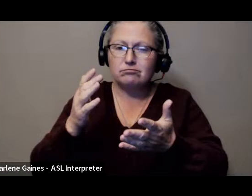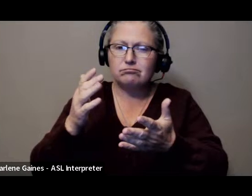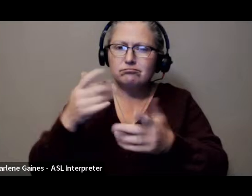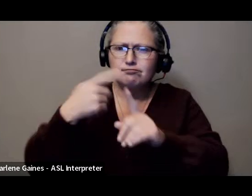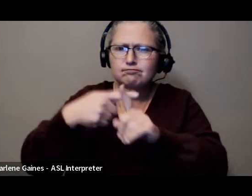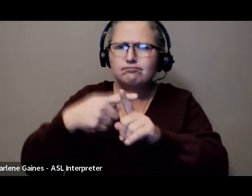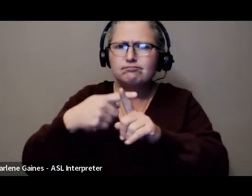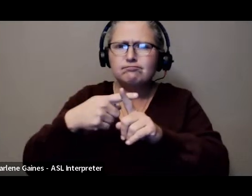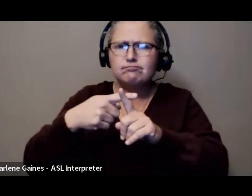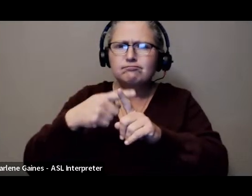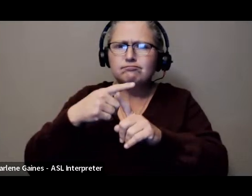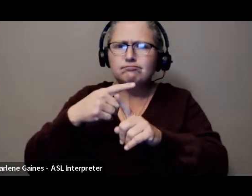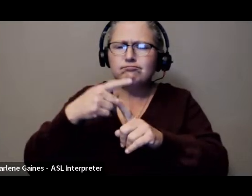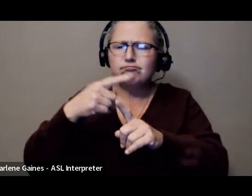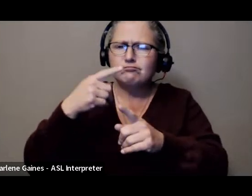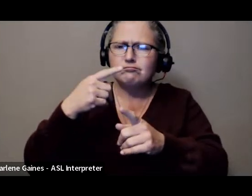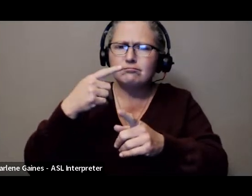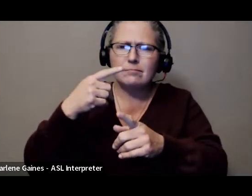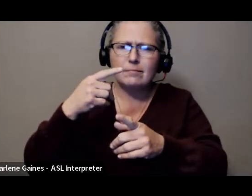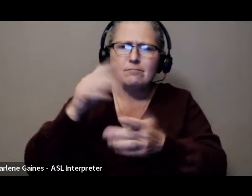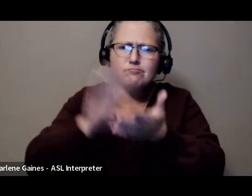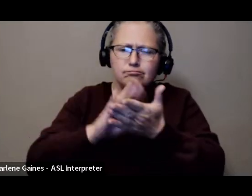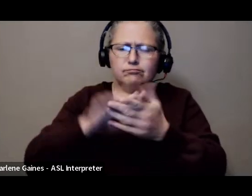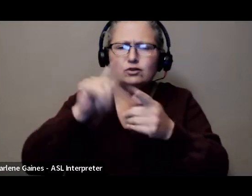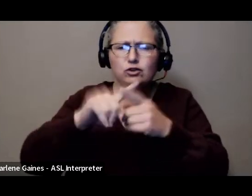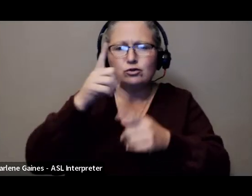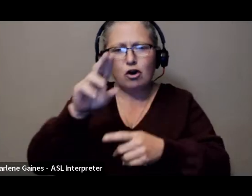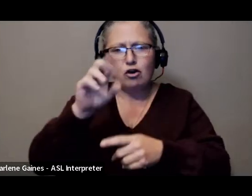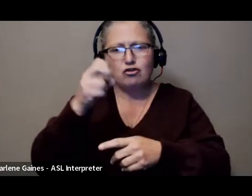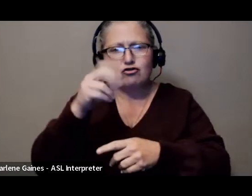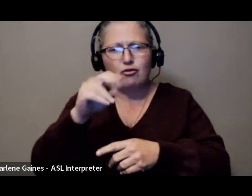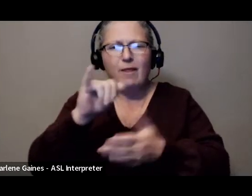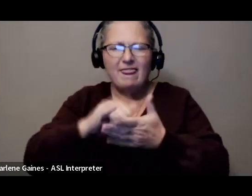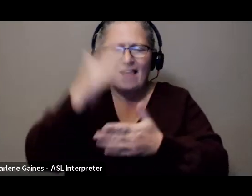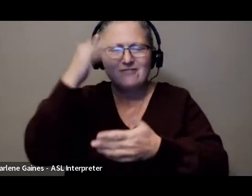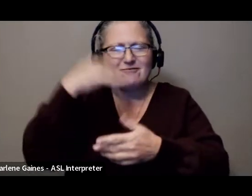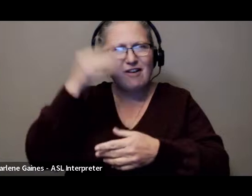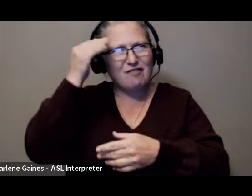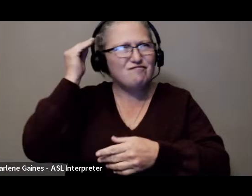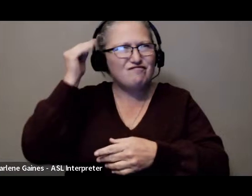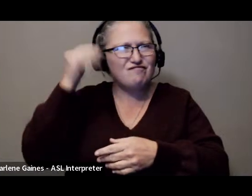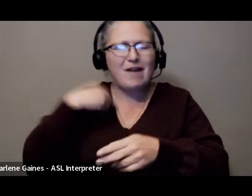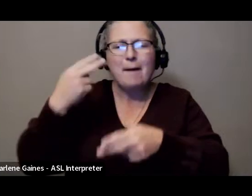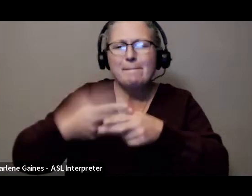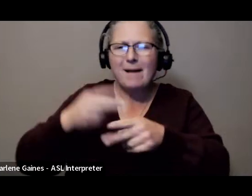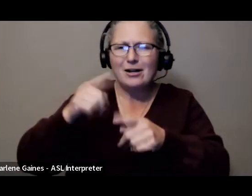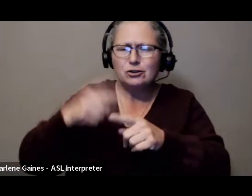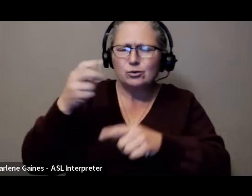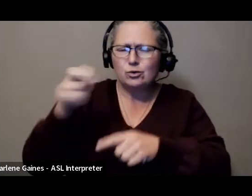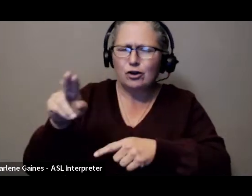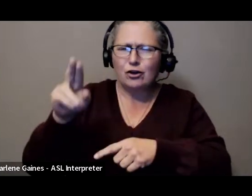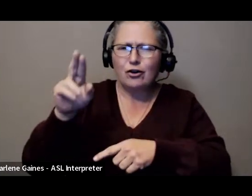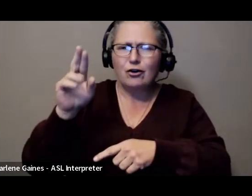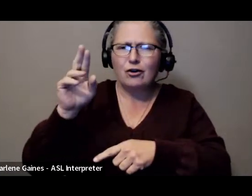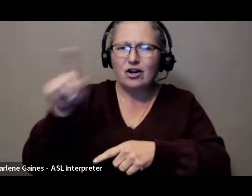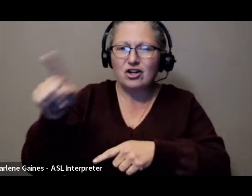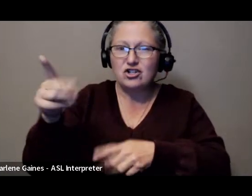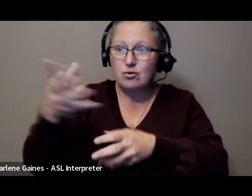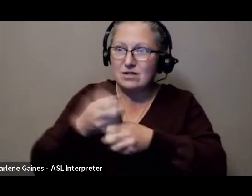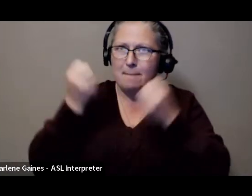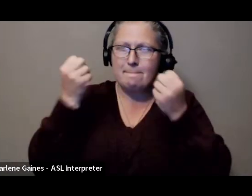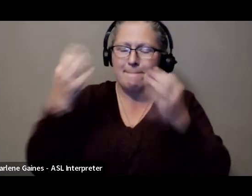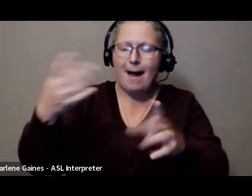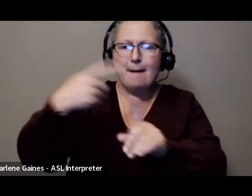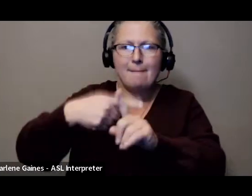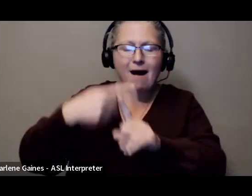and shout outs to Dr. Shulman. So that's why I had that in my mind. And I mentioned to her that she received many